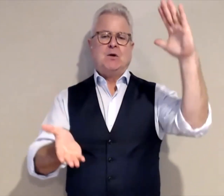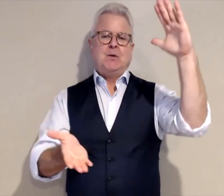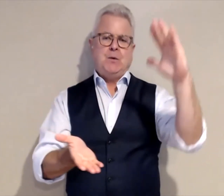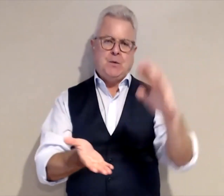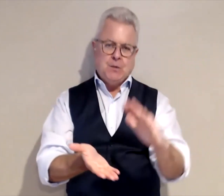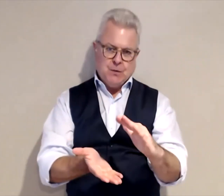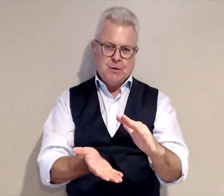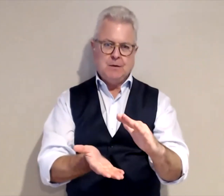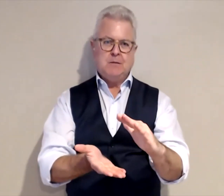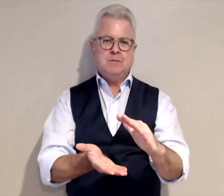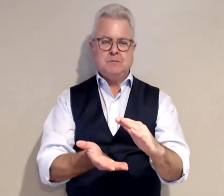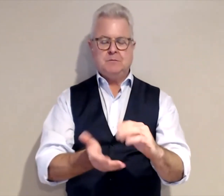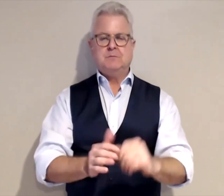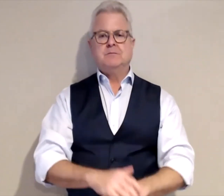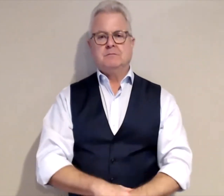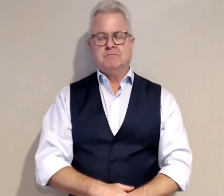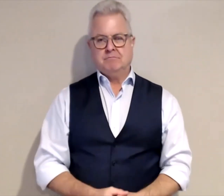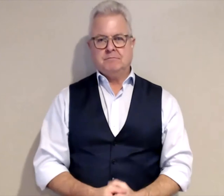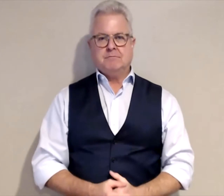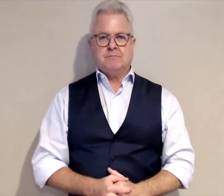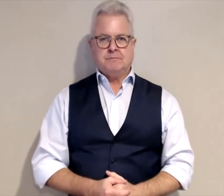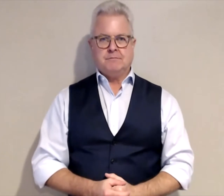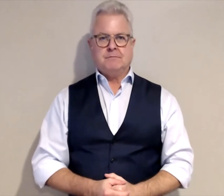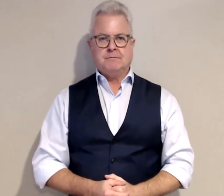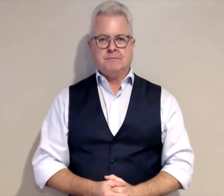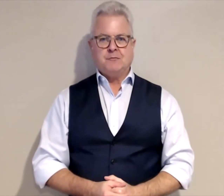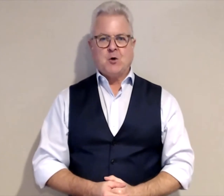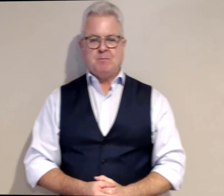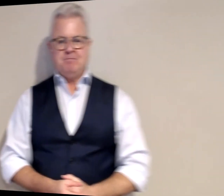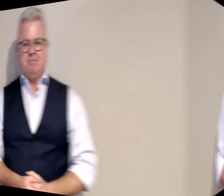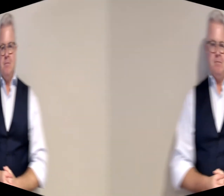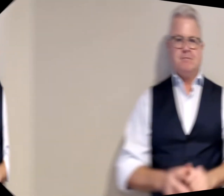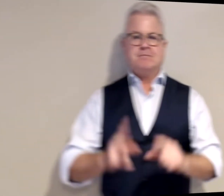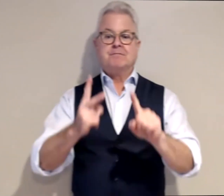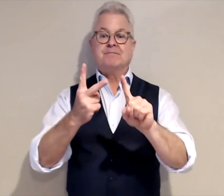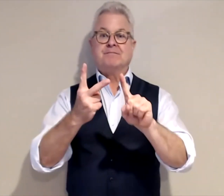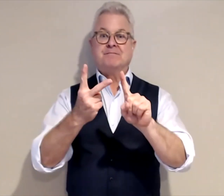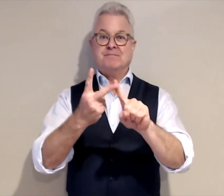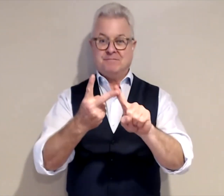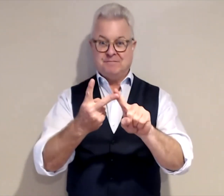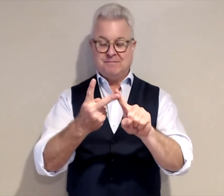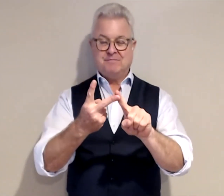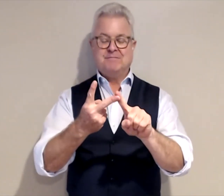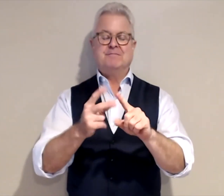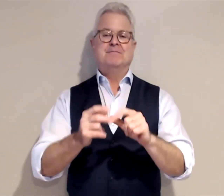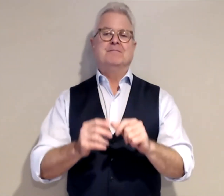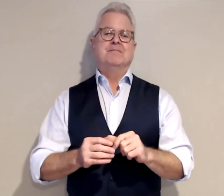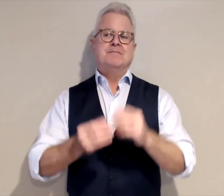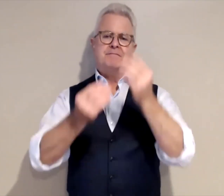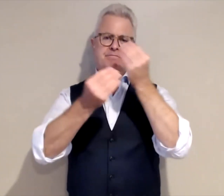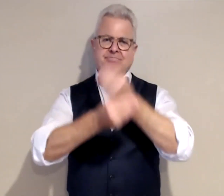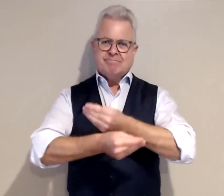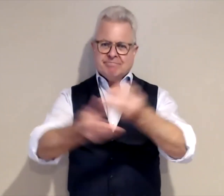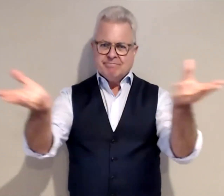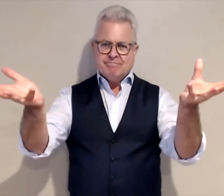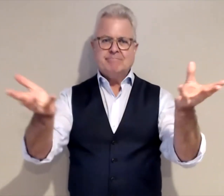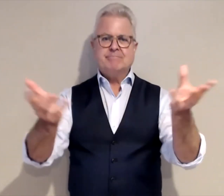be helpful to lower the stress level for those parents, because the child could stay in school as long as they tested negative.